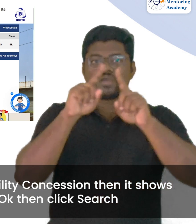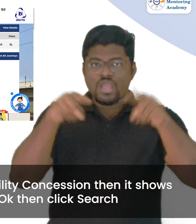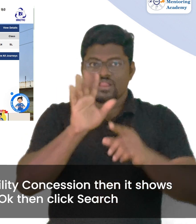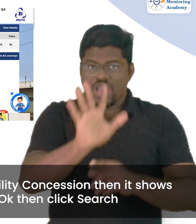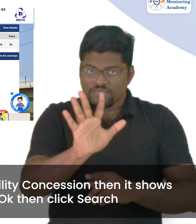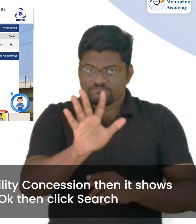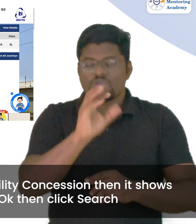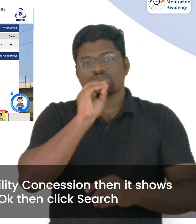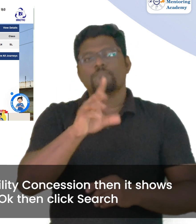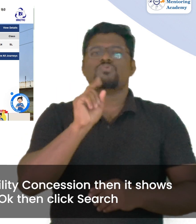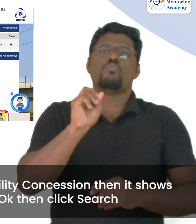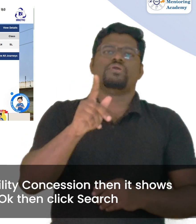Search.